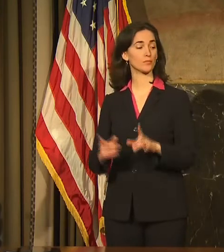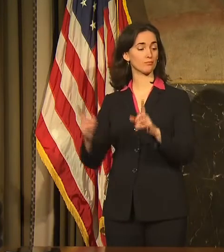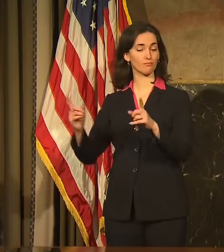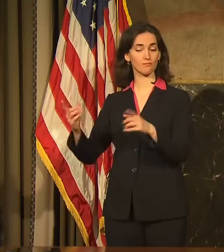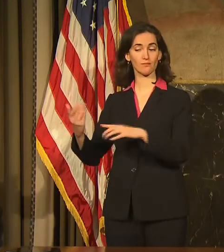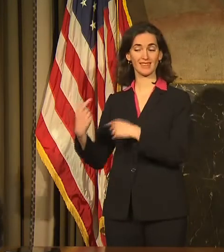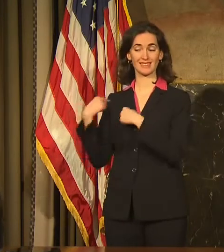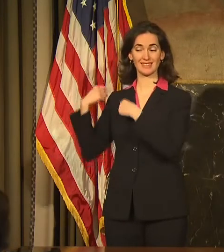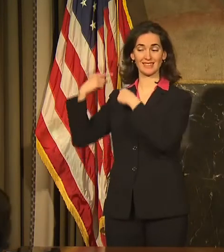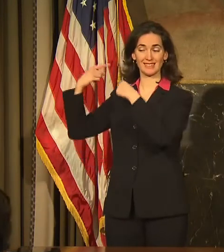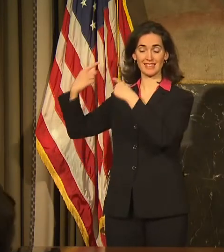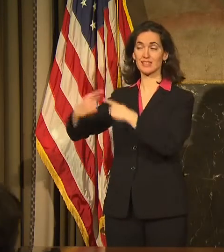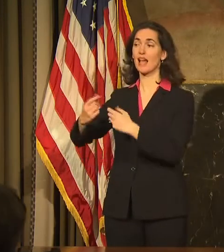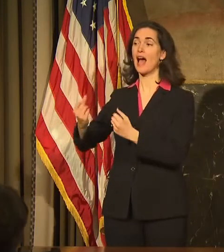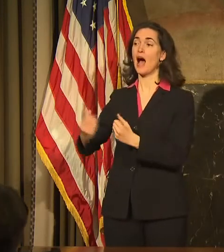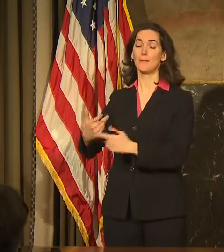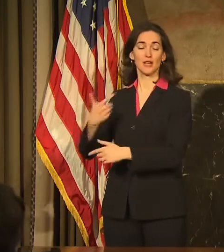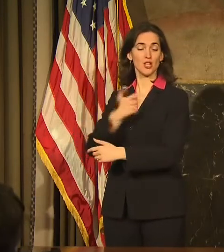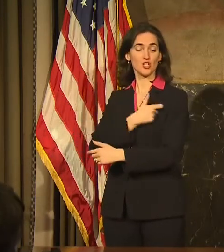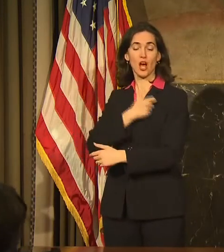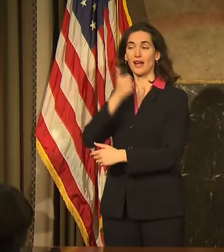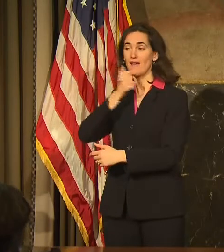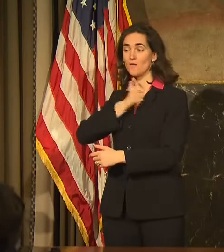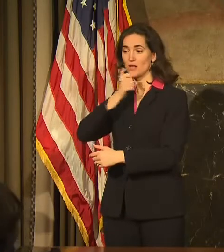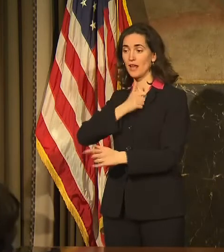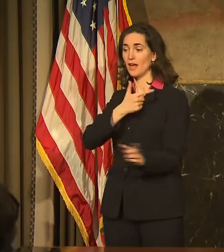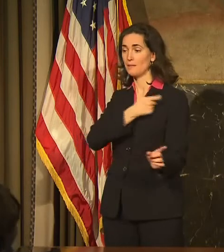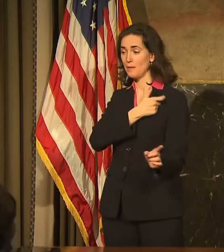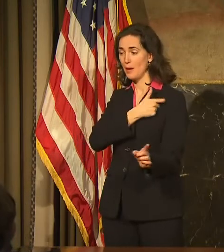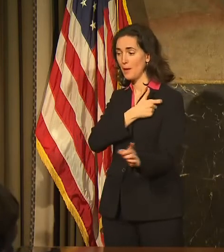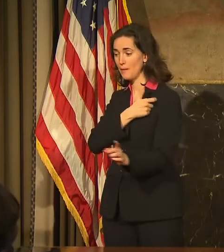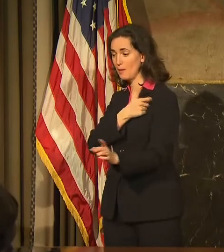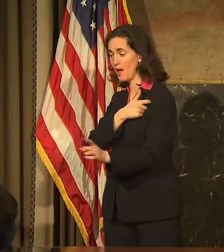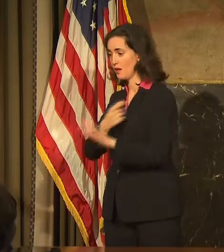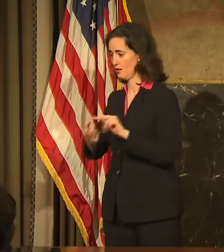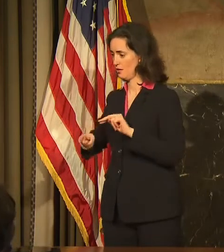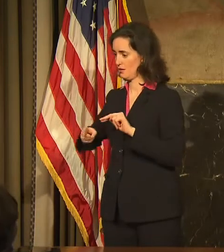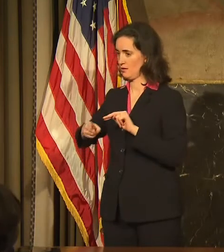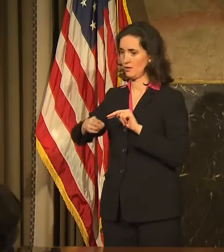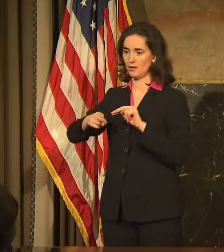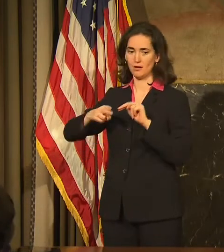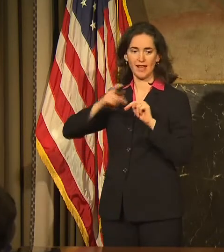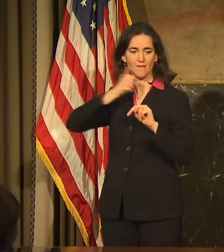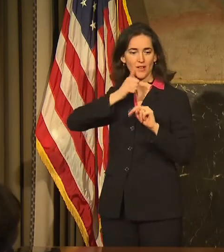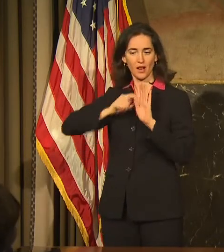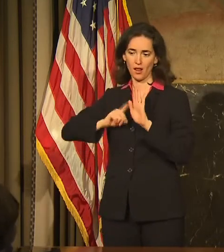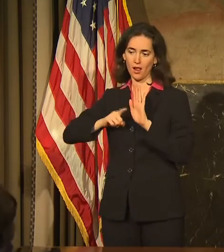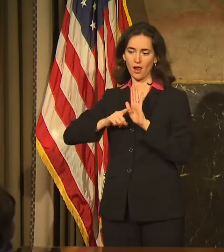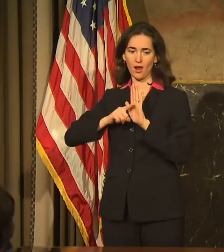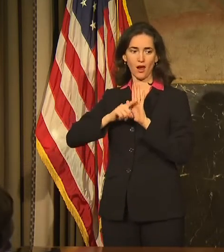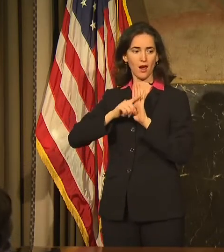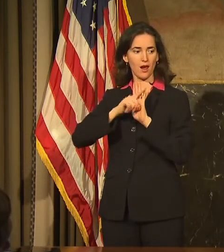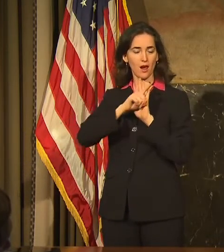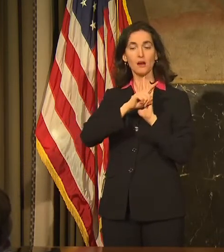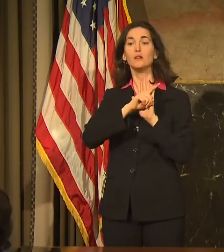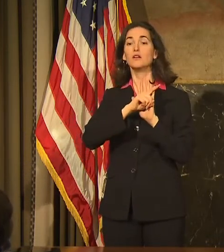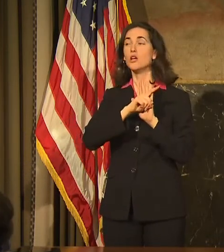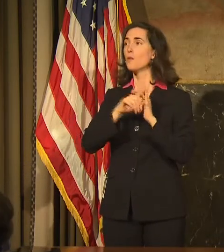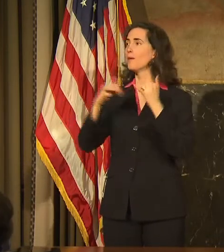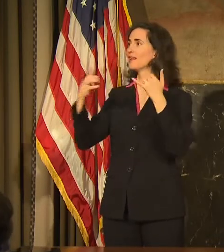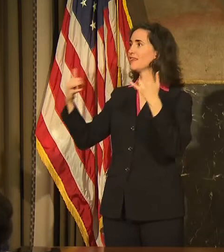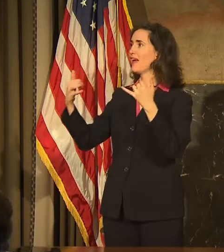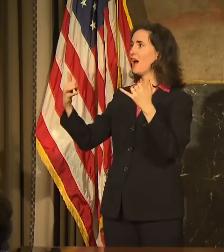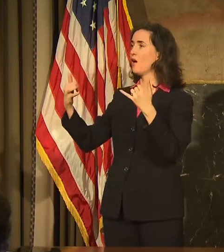administering on average per day, and that chart sort of plummeted as we got today's update, primarily, I would assume, because of the storm. I guess